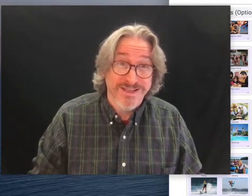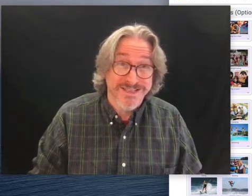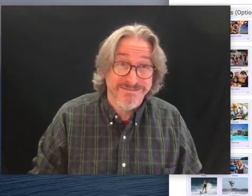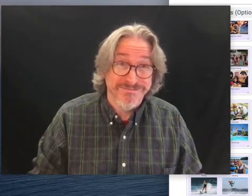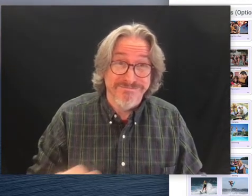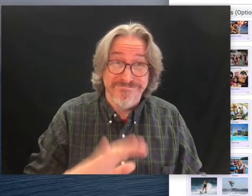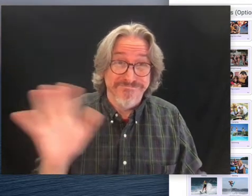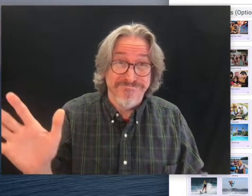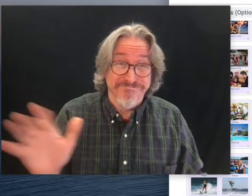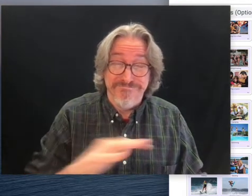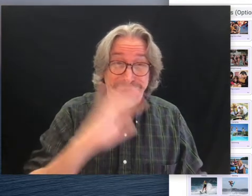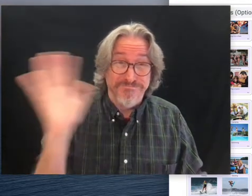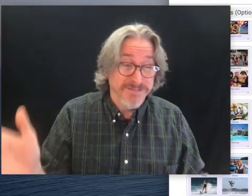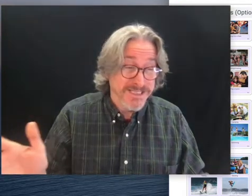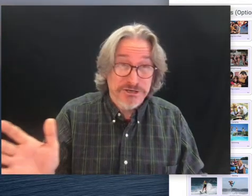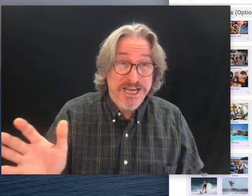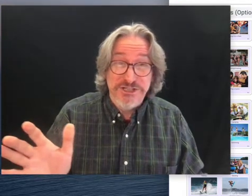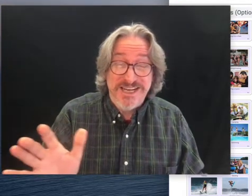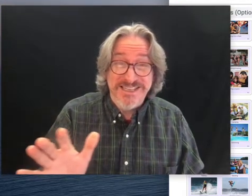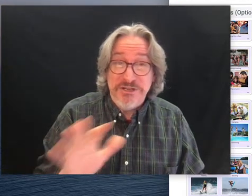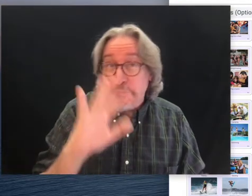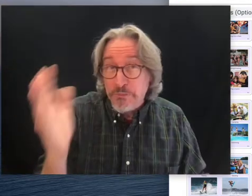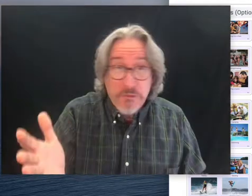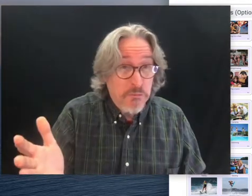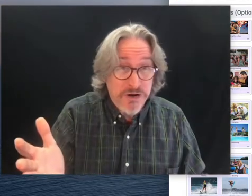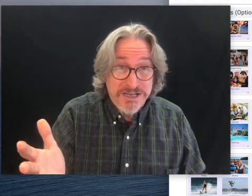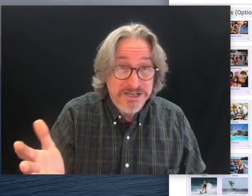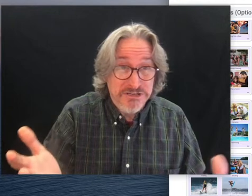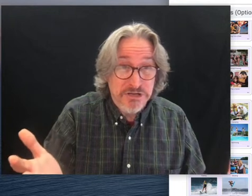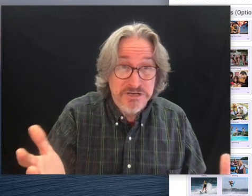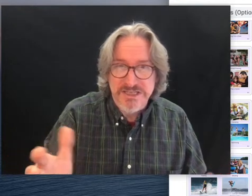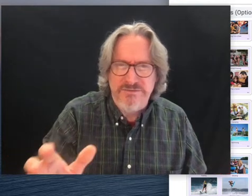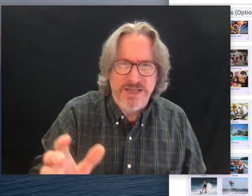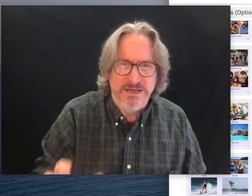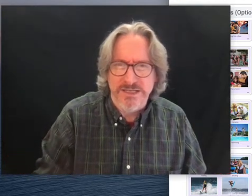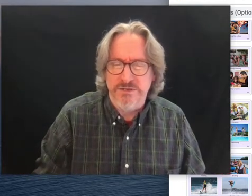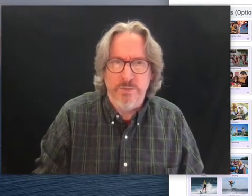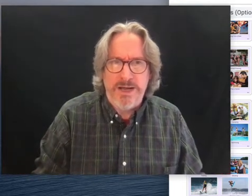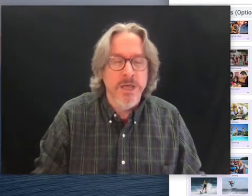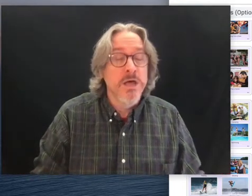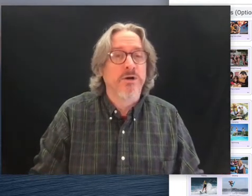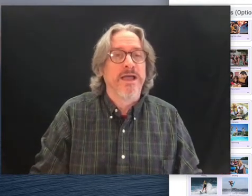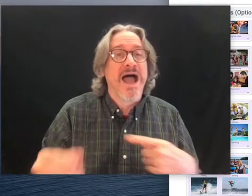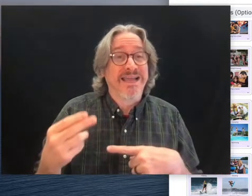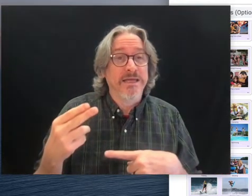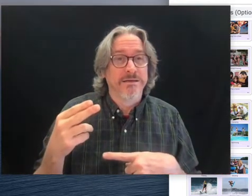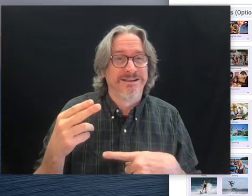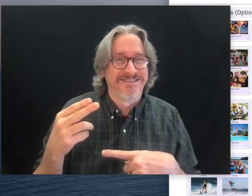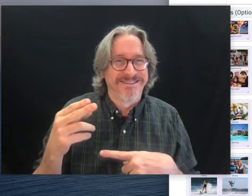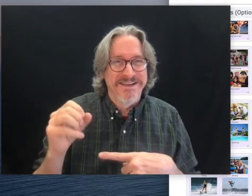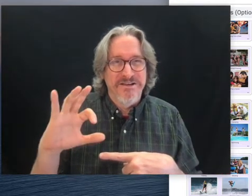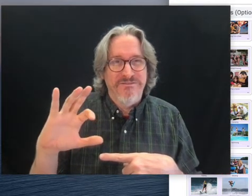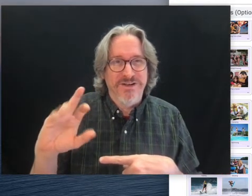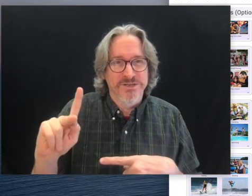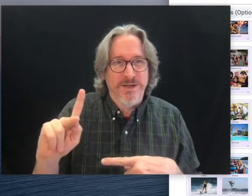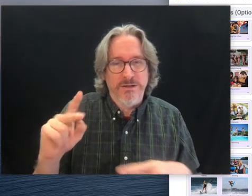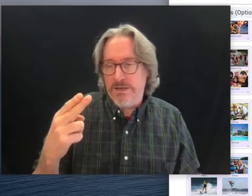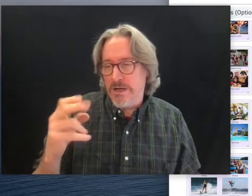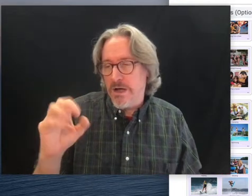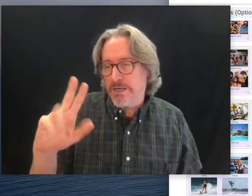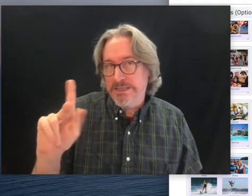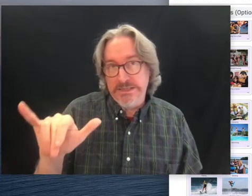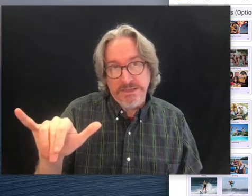waterboarding. That's a interrogation technique. We're not going to learn a sign for that because why? Okay, hockey,